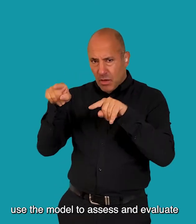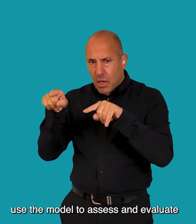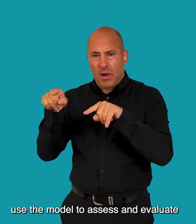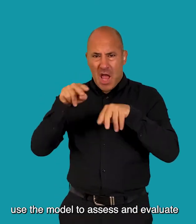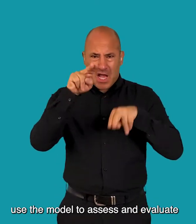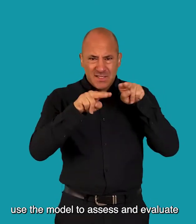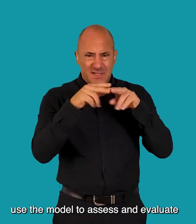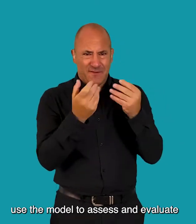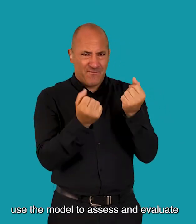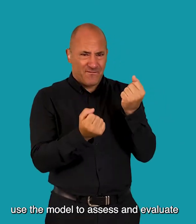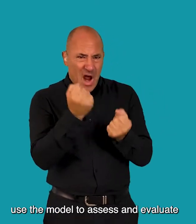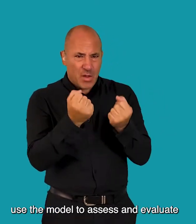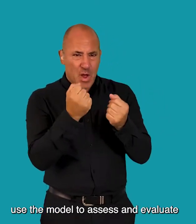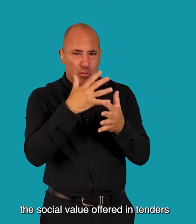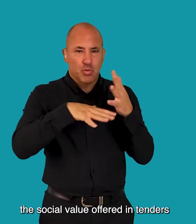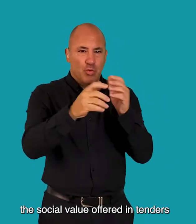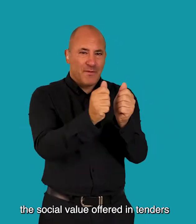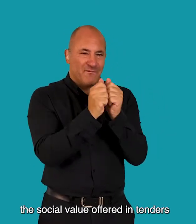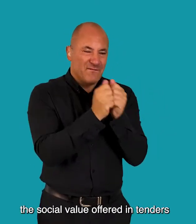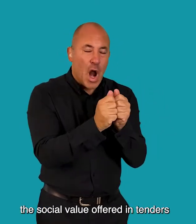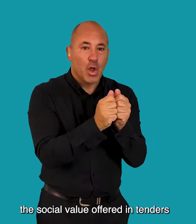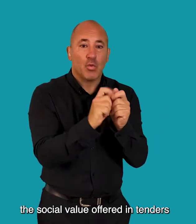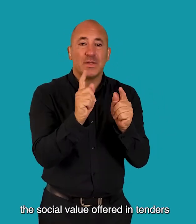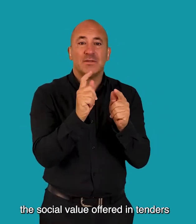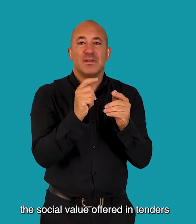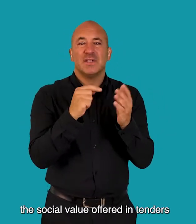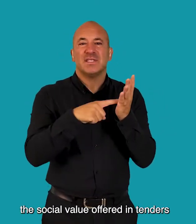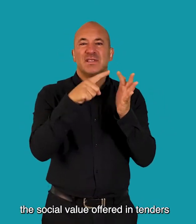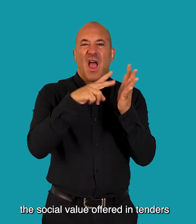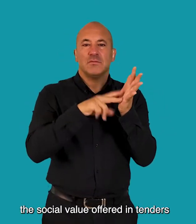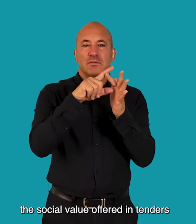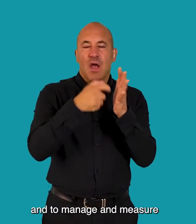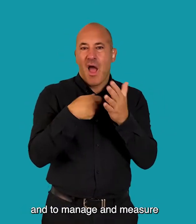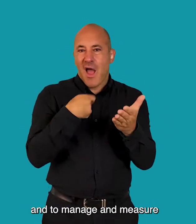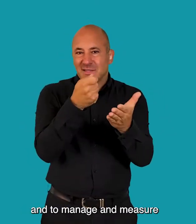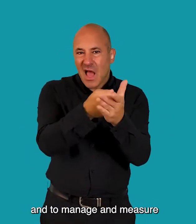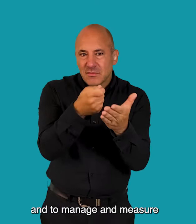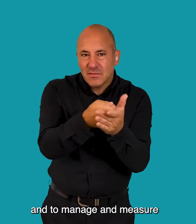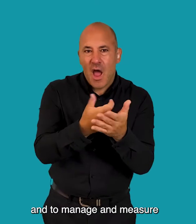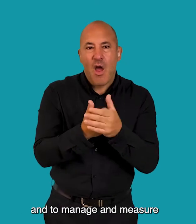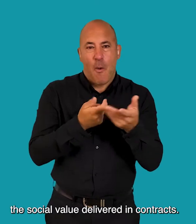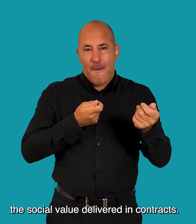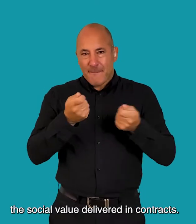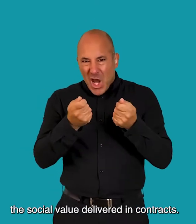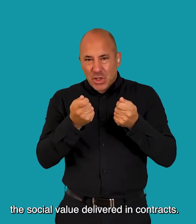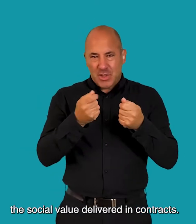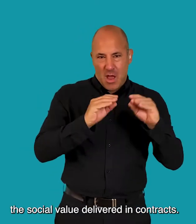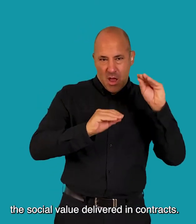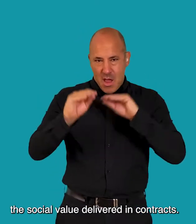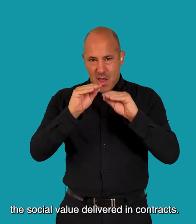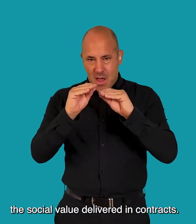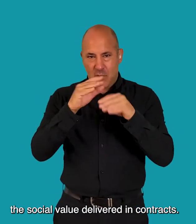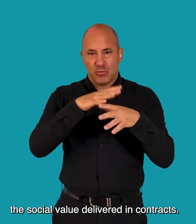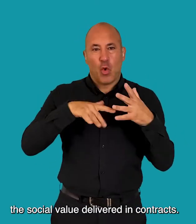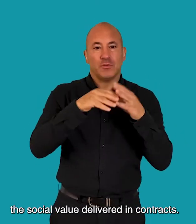to assess and evaluate the social value offered in tenders and to manage and measure the social value delivered in